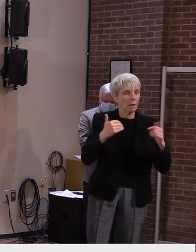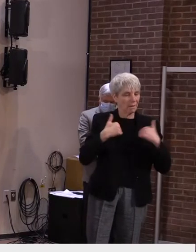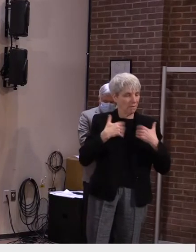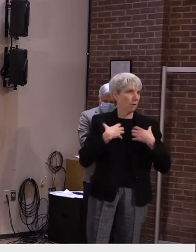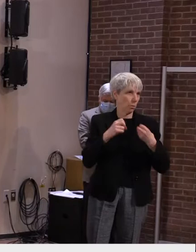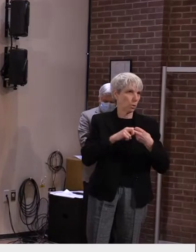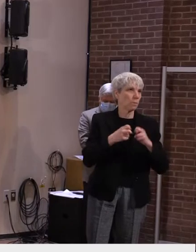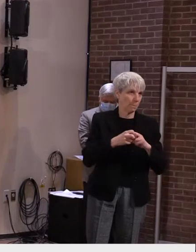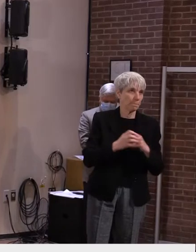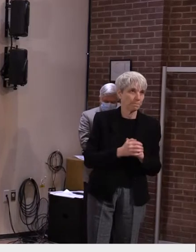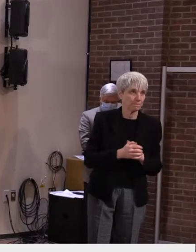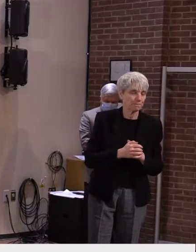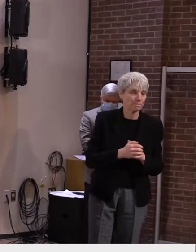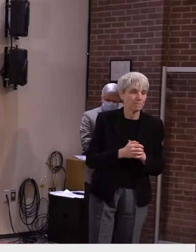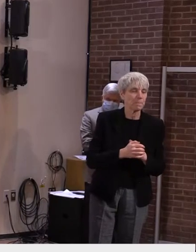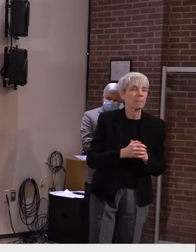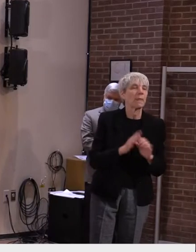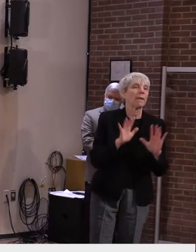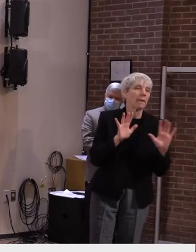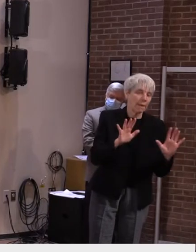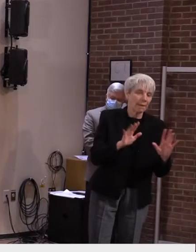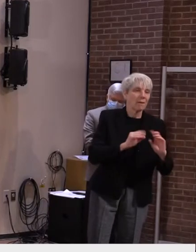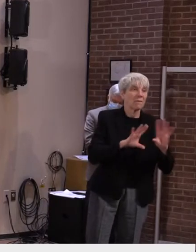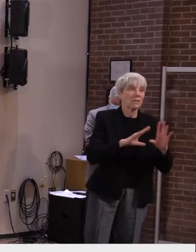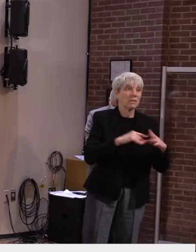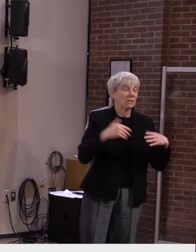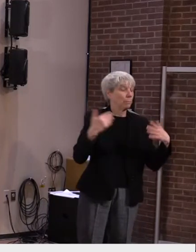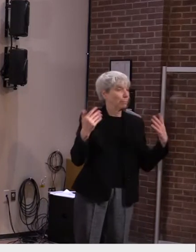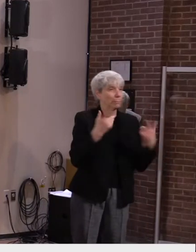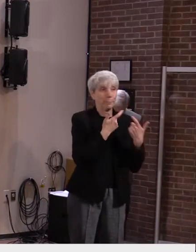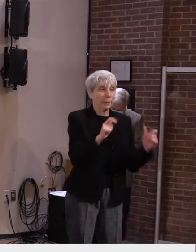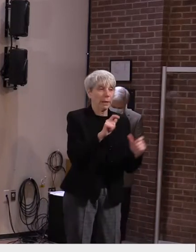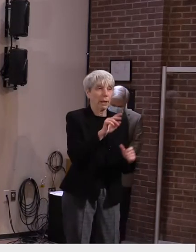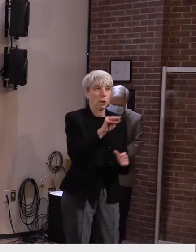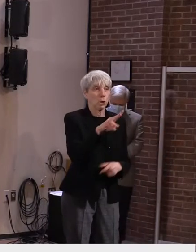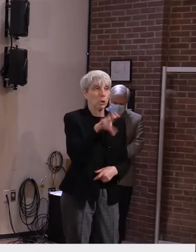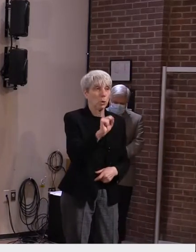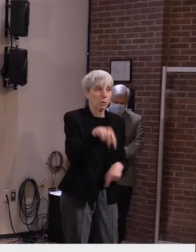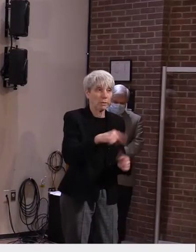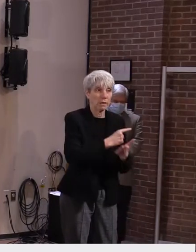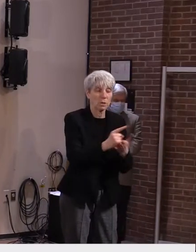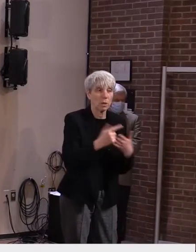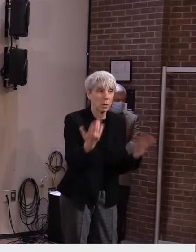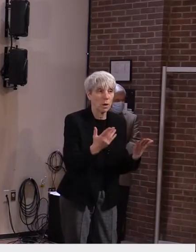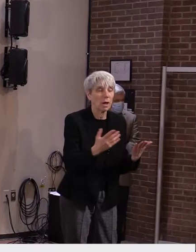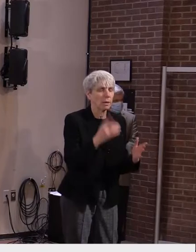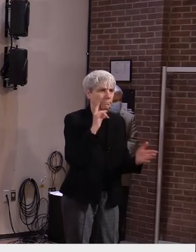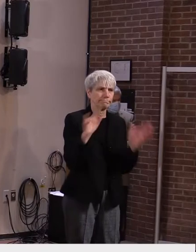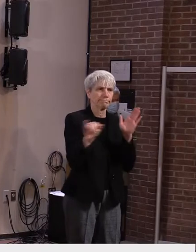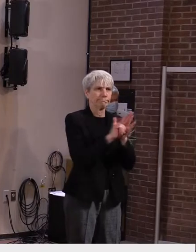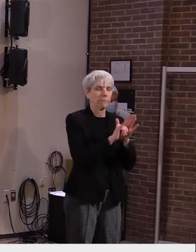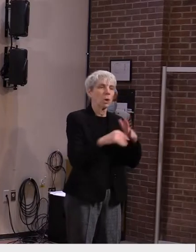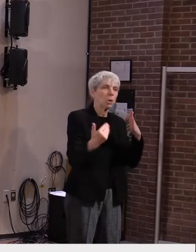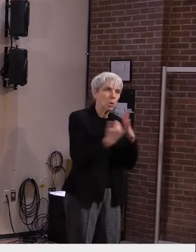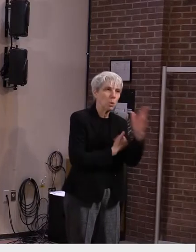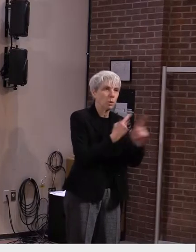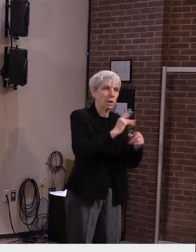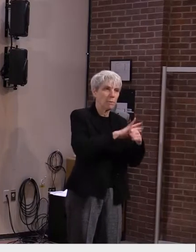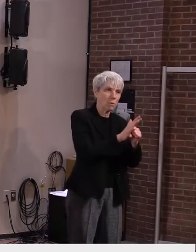Now, obviously, the biggest news of the past week has been the identification of the new variant named